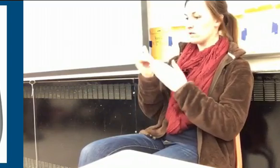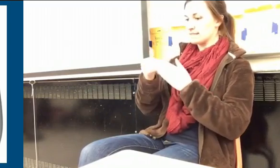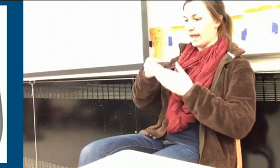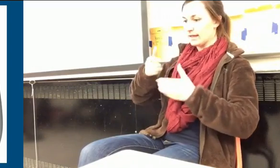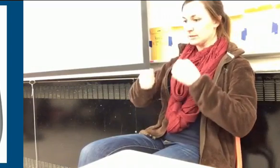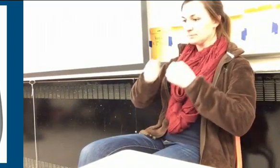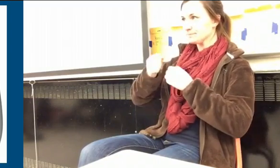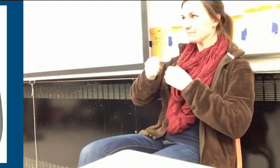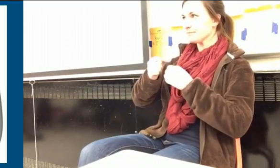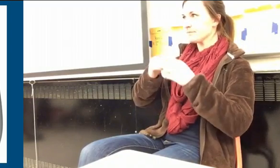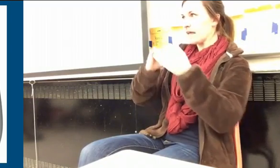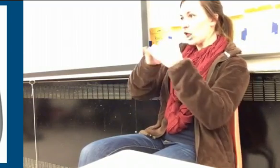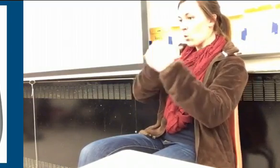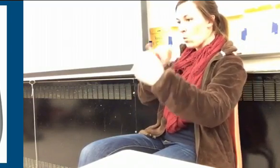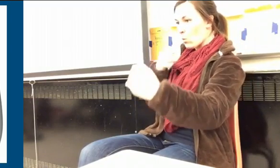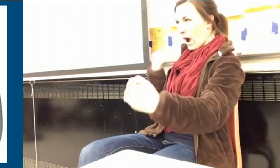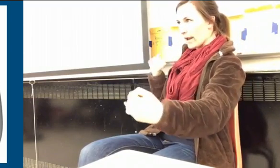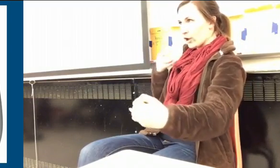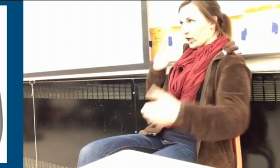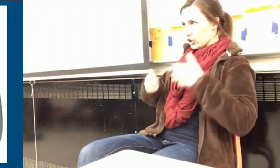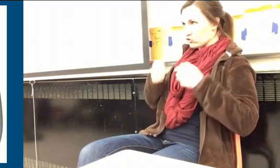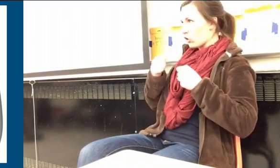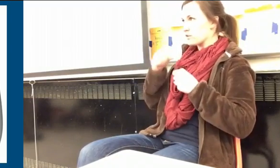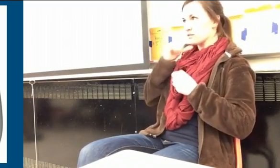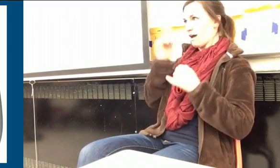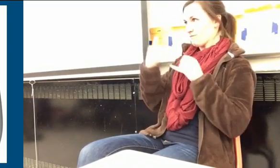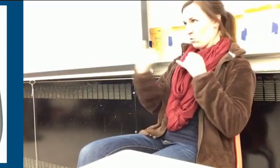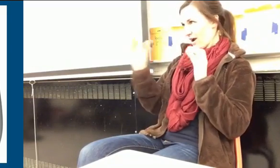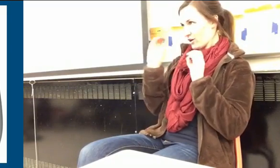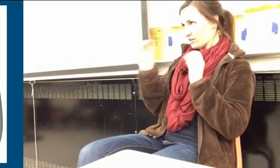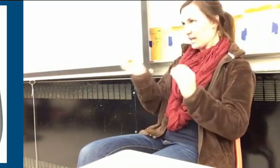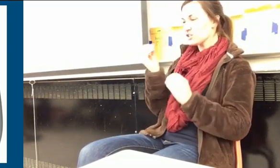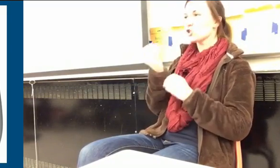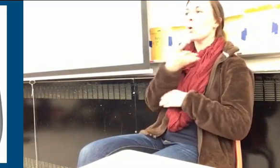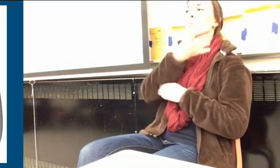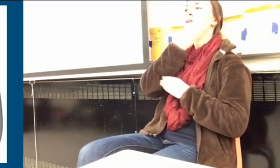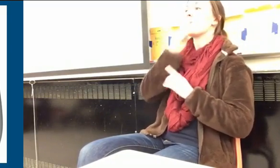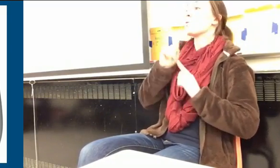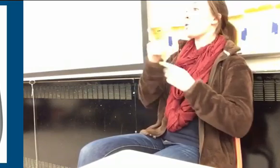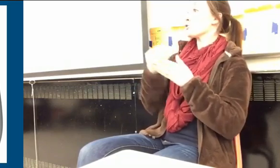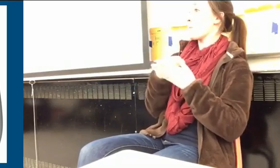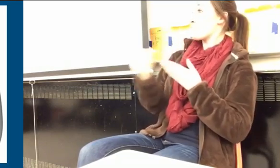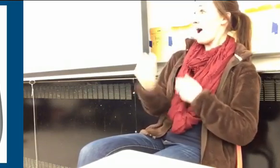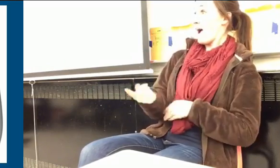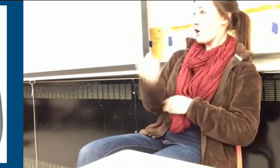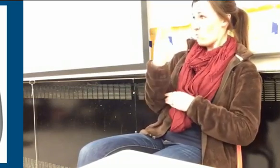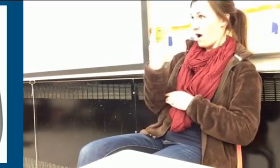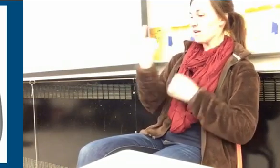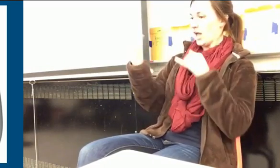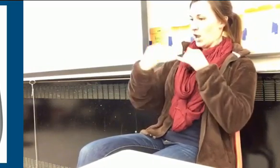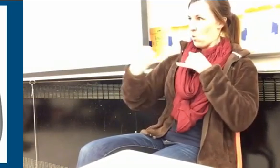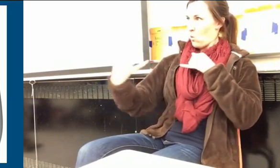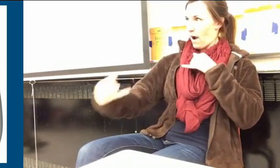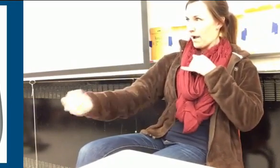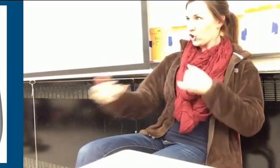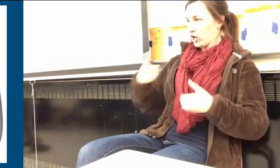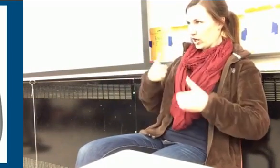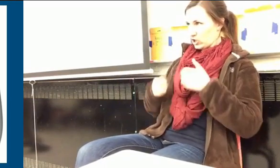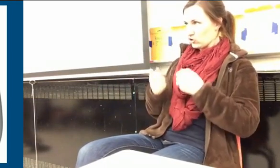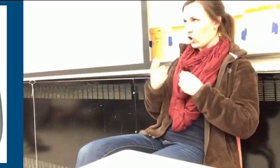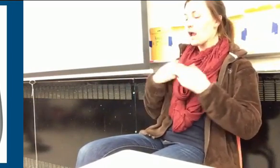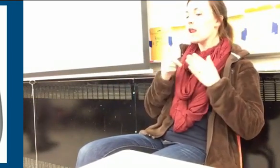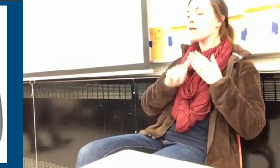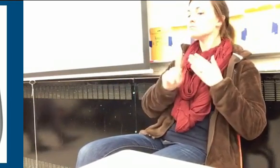instead of wireless. So I want you to pretend that we're going to buy an Xbox 360 wired controller. And I went and looked this up